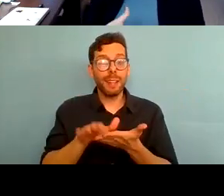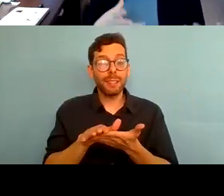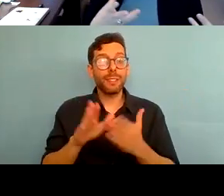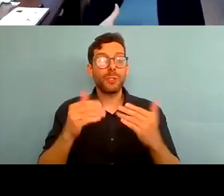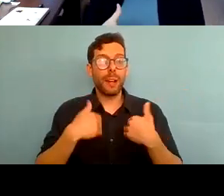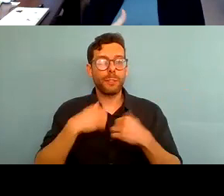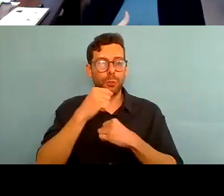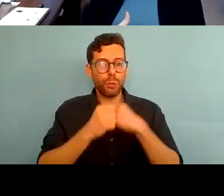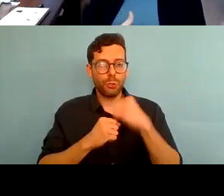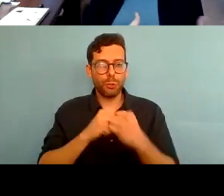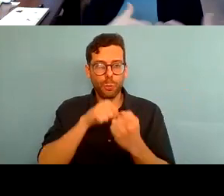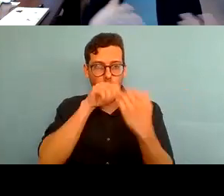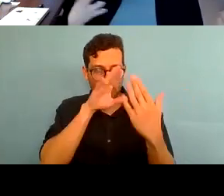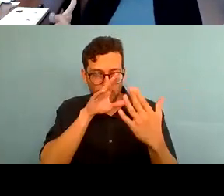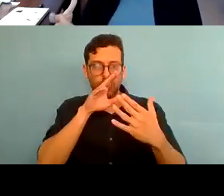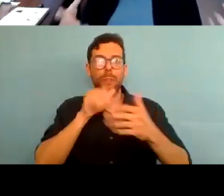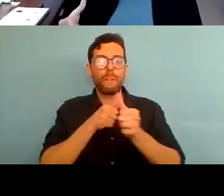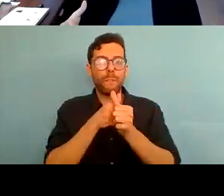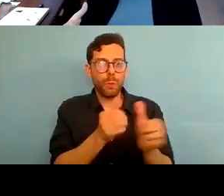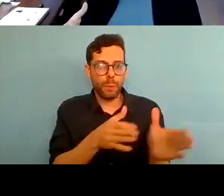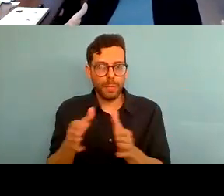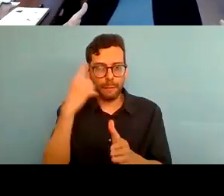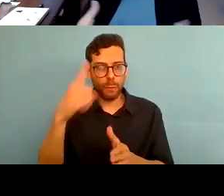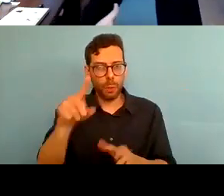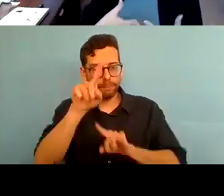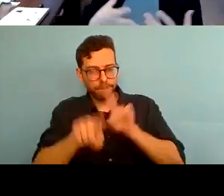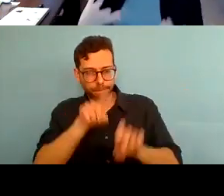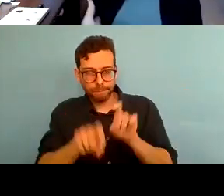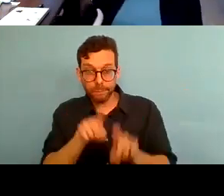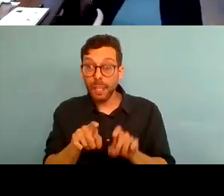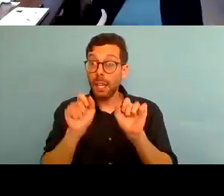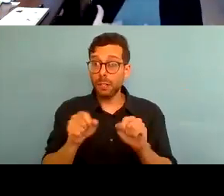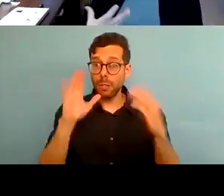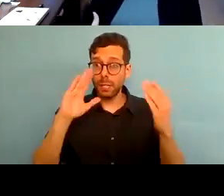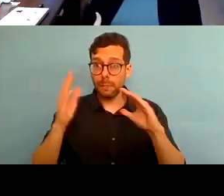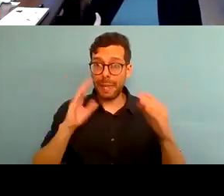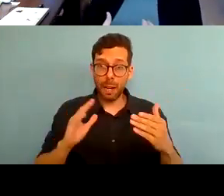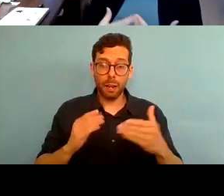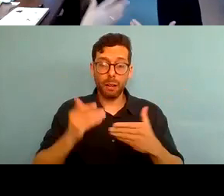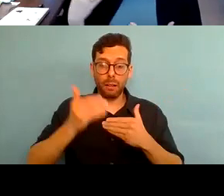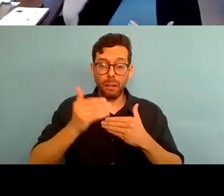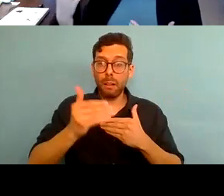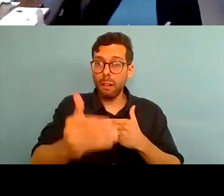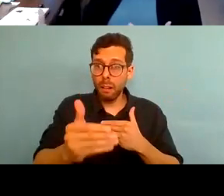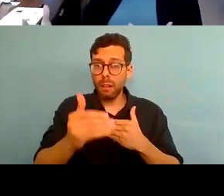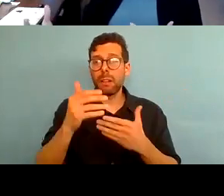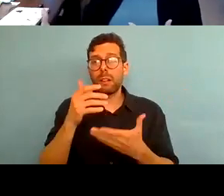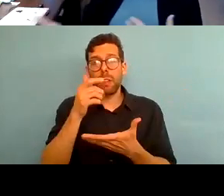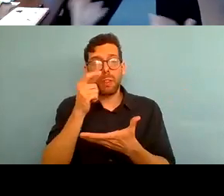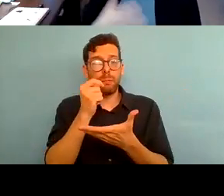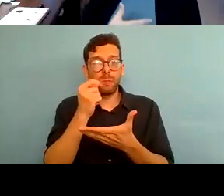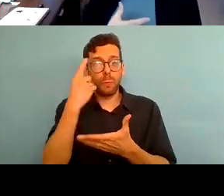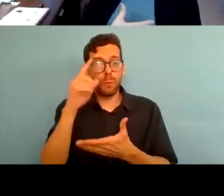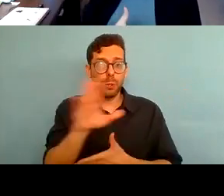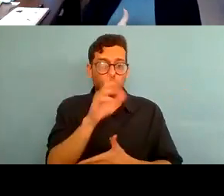ask about questions, because then that's a way you can compare over time to see if what you might be doing as a treatment, whether that's a behavioral intervention,